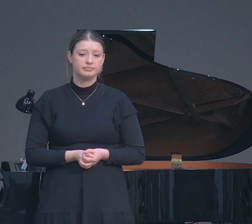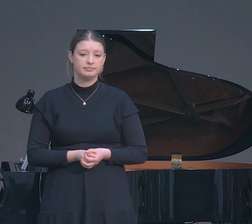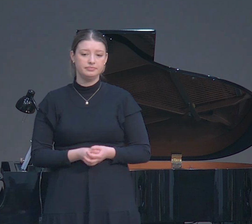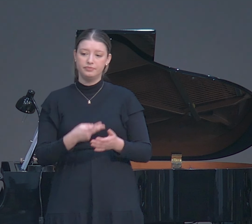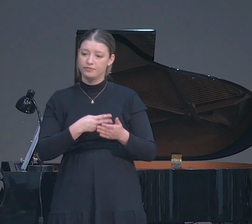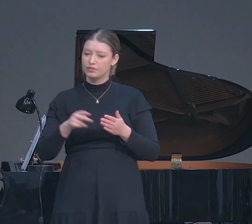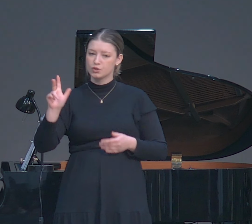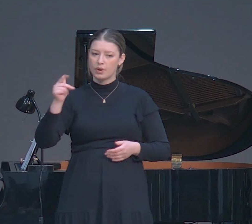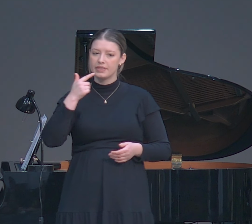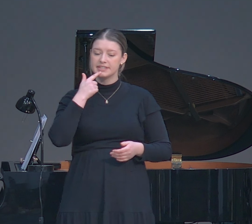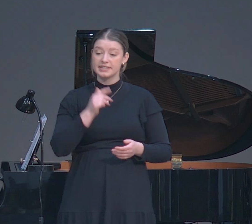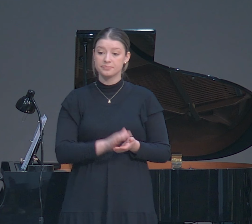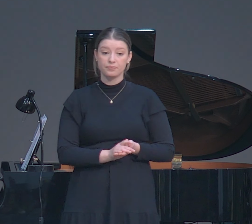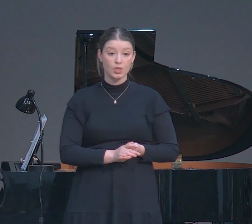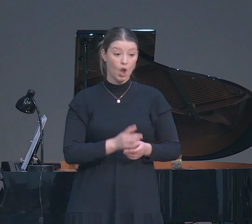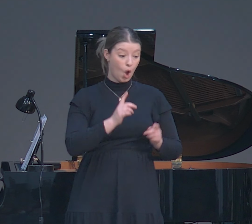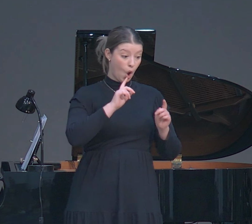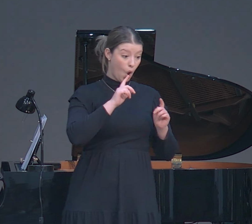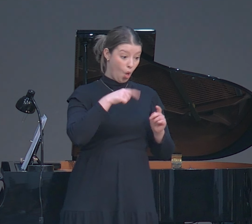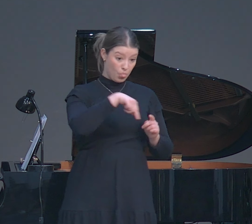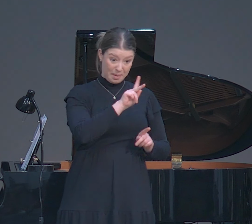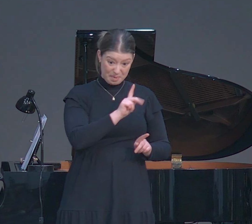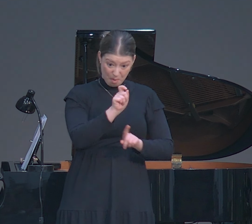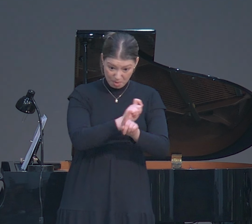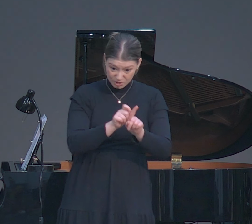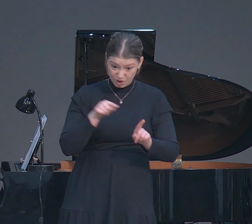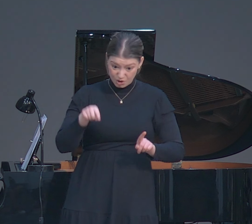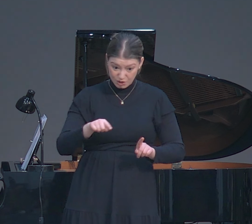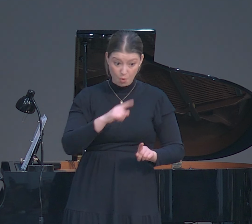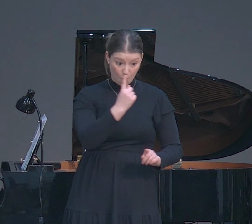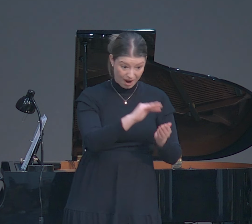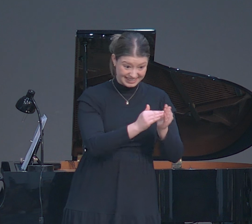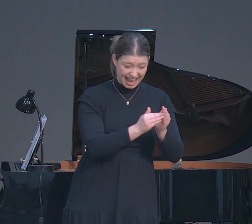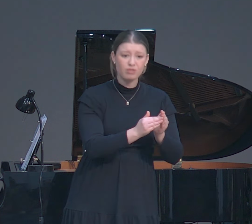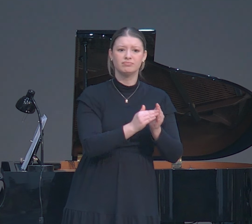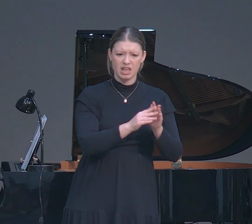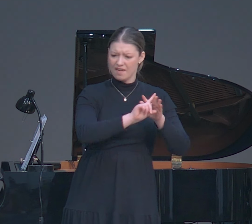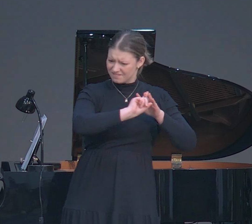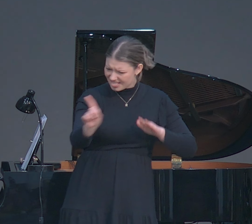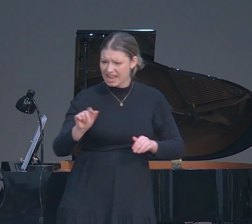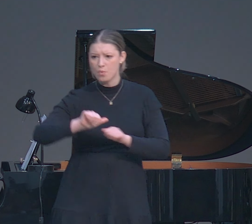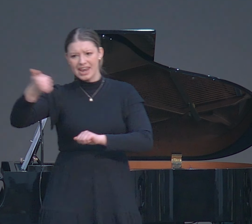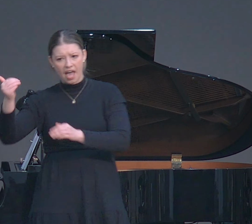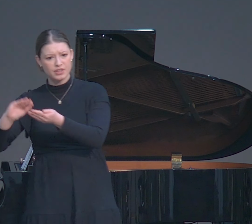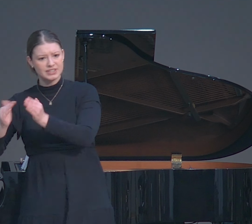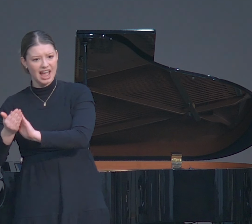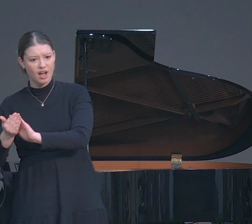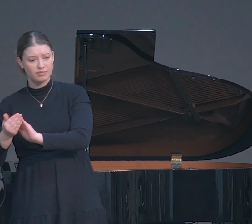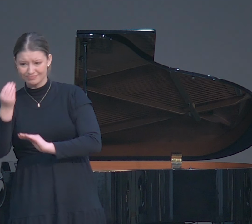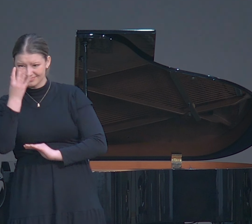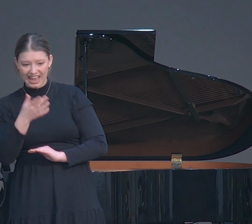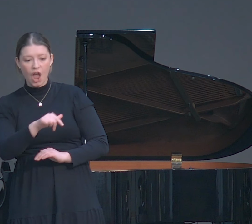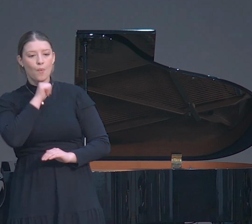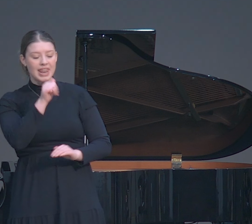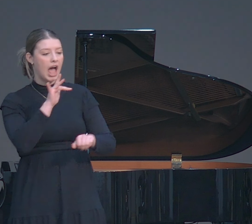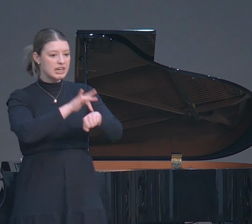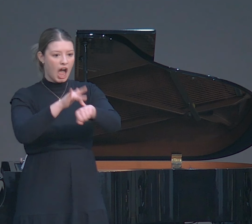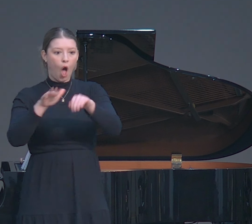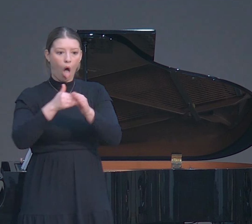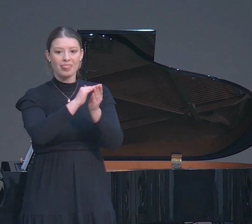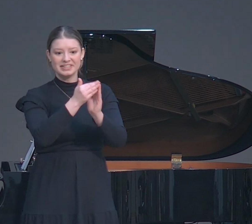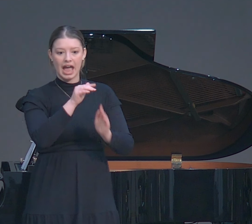Verse 23, when they persecute you in one town, flee to the next. For truly I say to you, you'll not have gone through all the